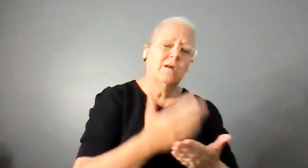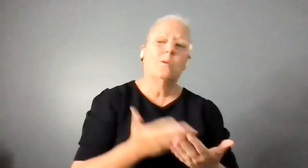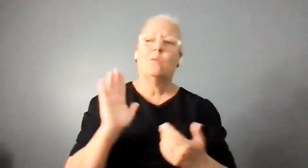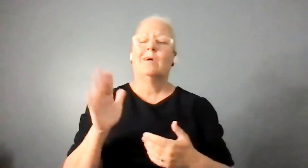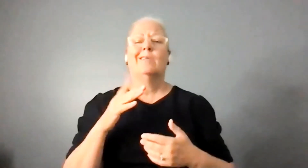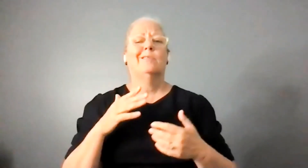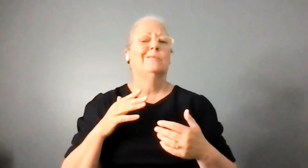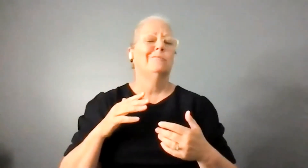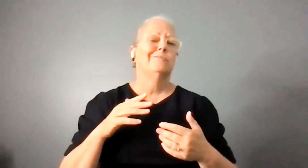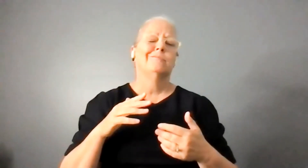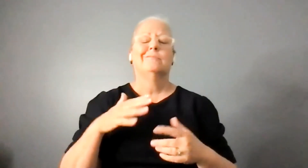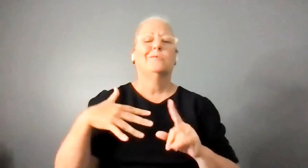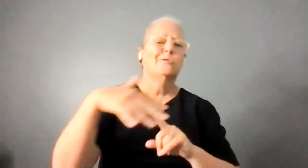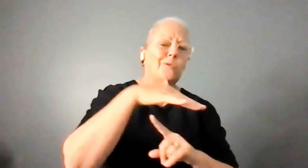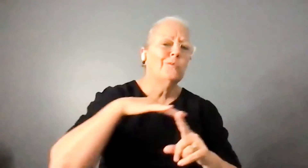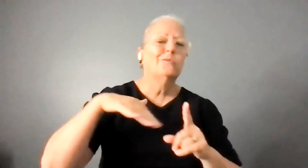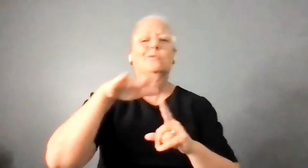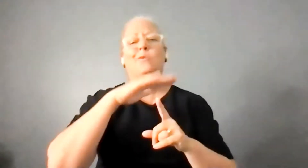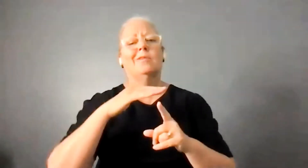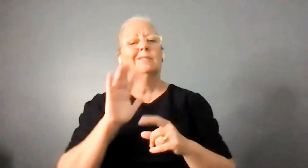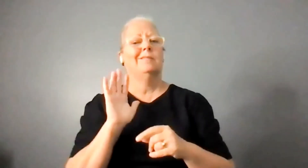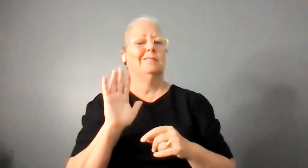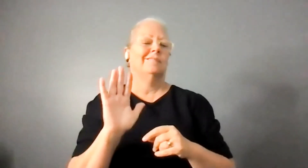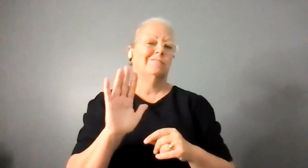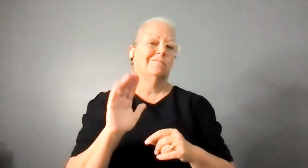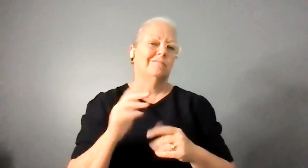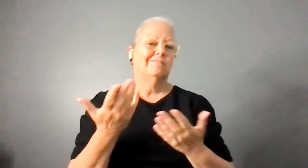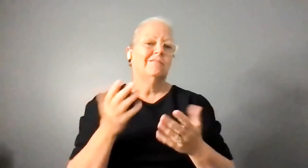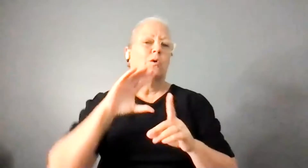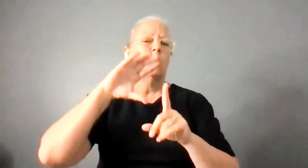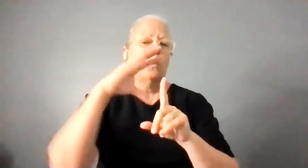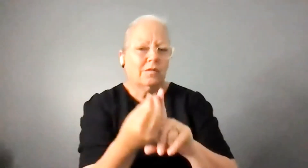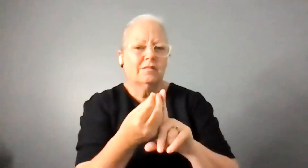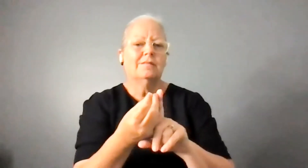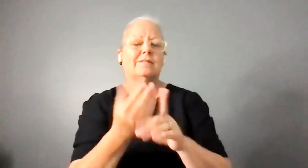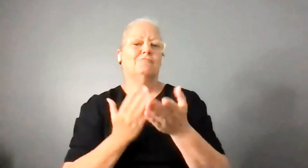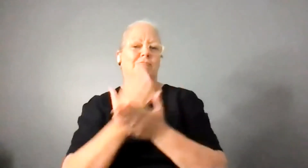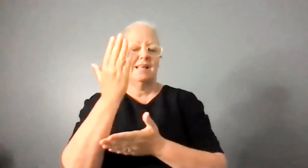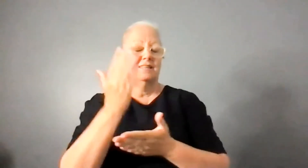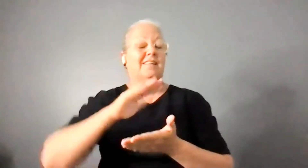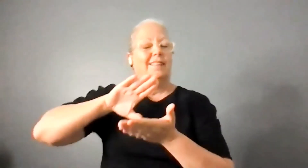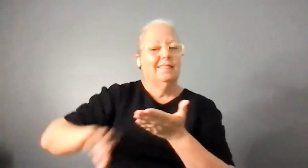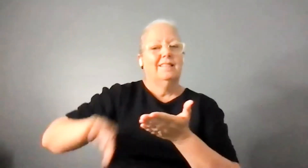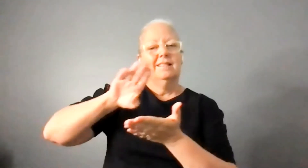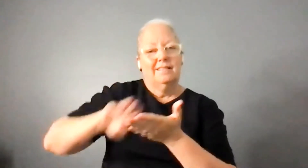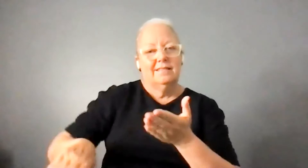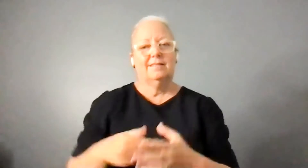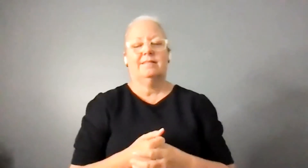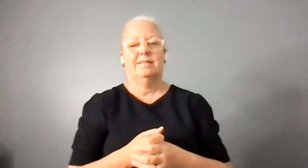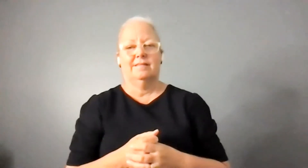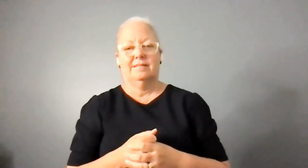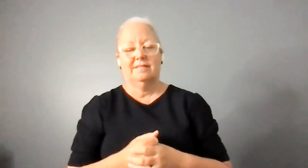other developmental rights. Also, people with disability meet different